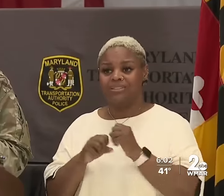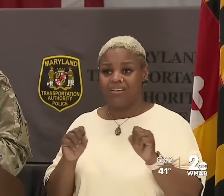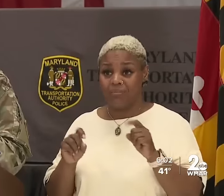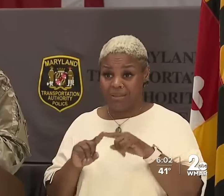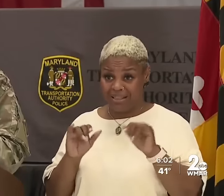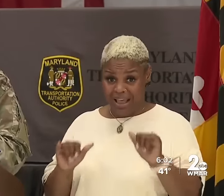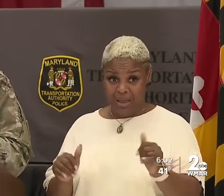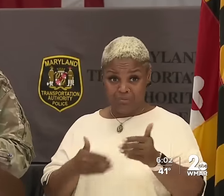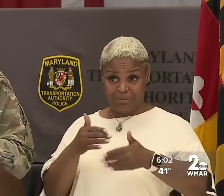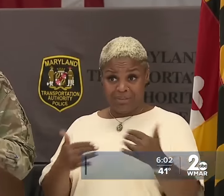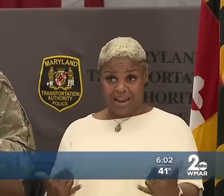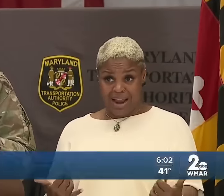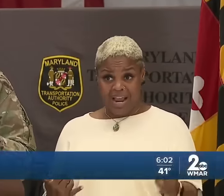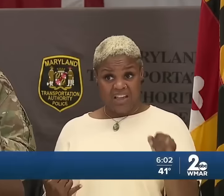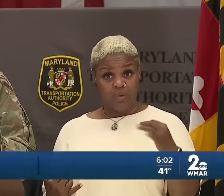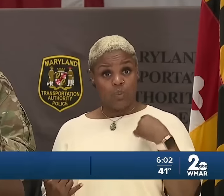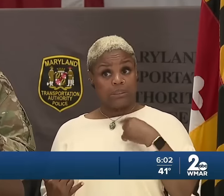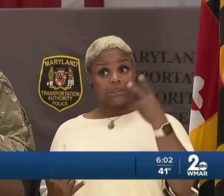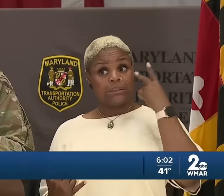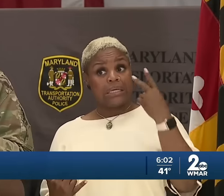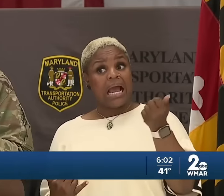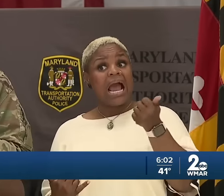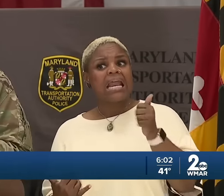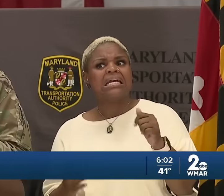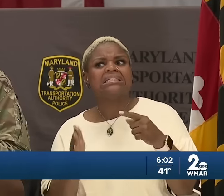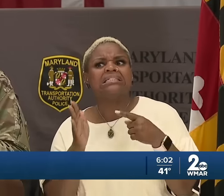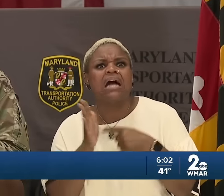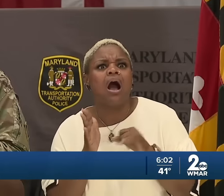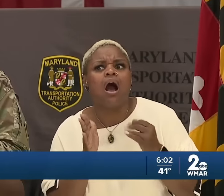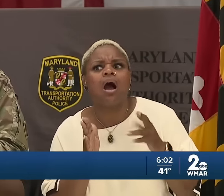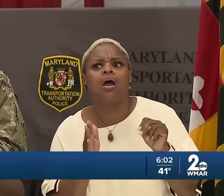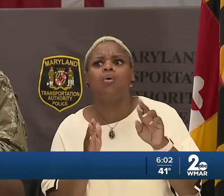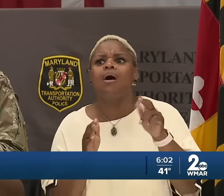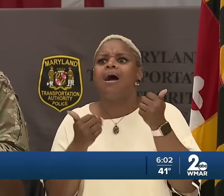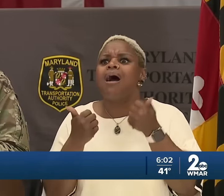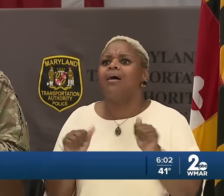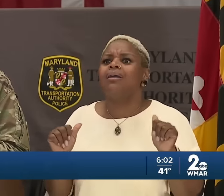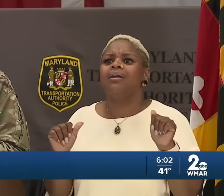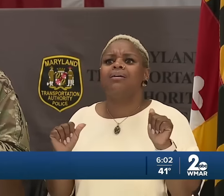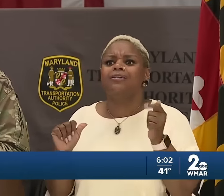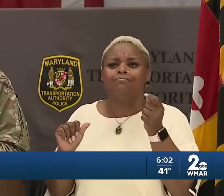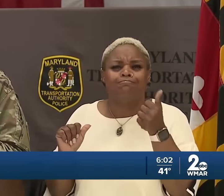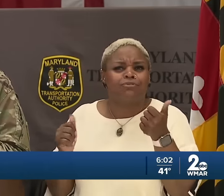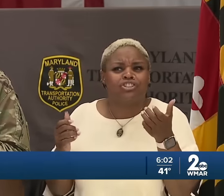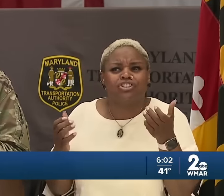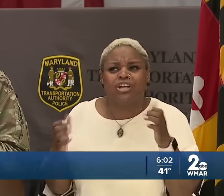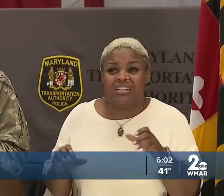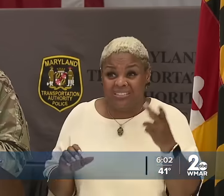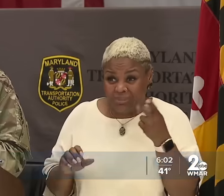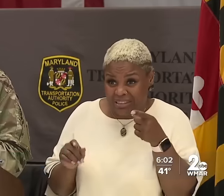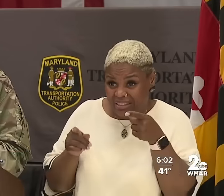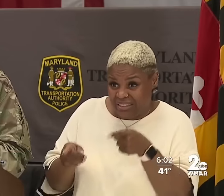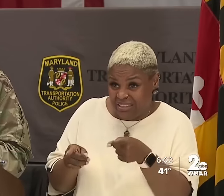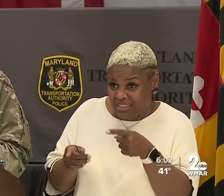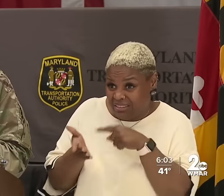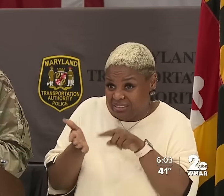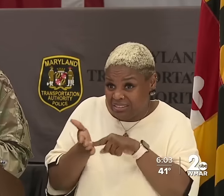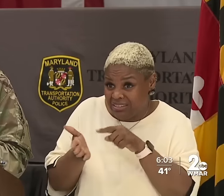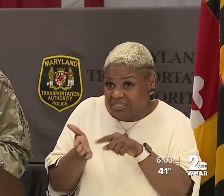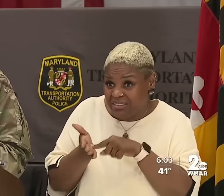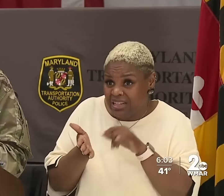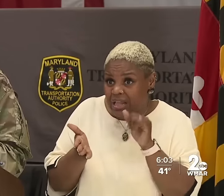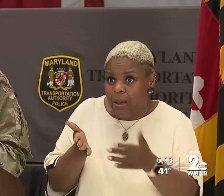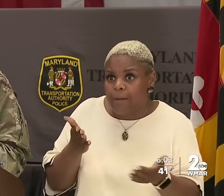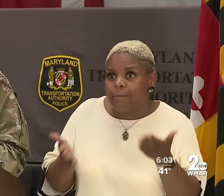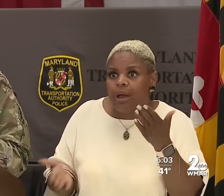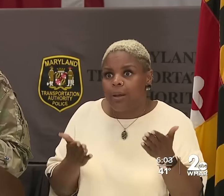process, if we detect any sign or any, even the slightest chance that there's something we need to continue to investigate that might be